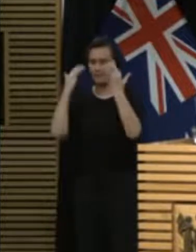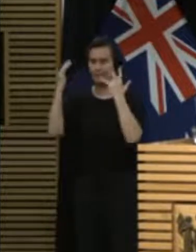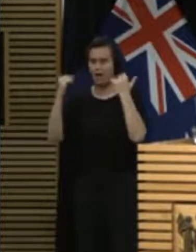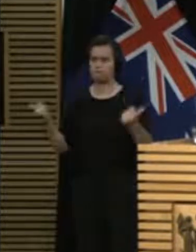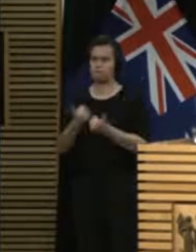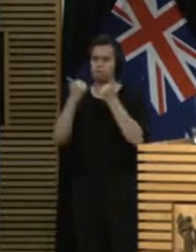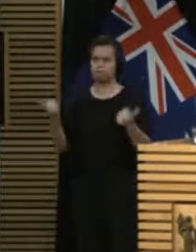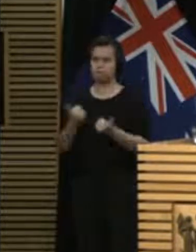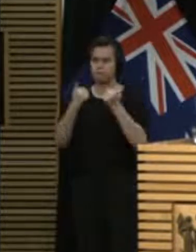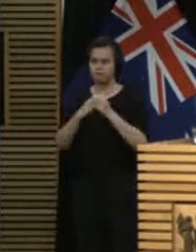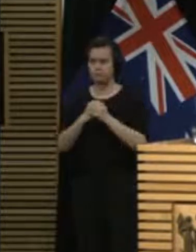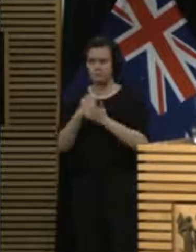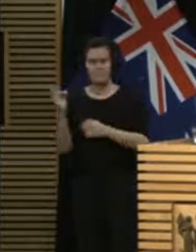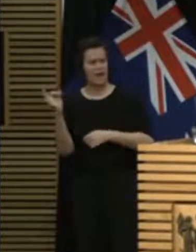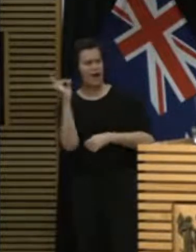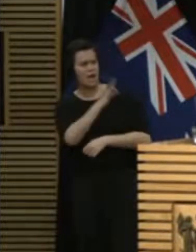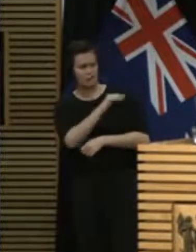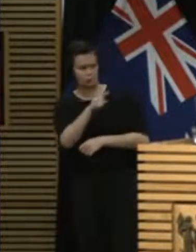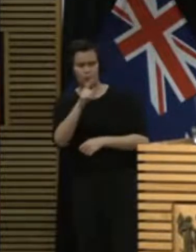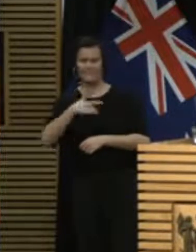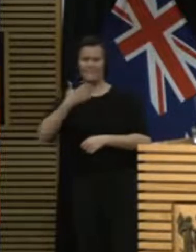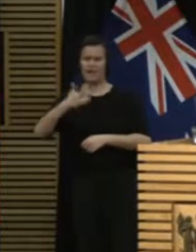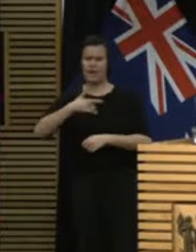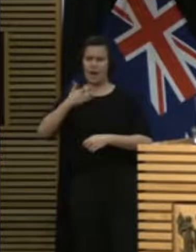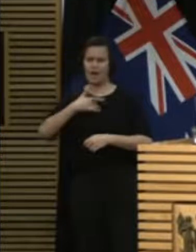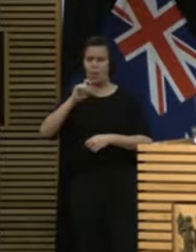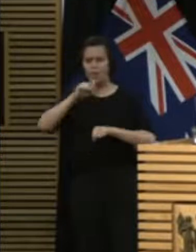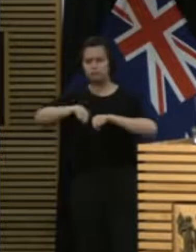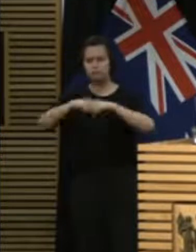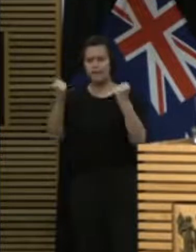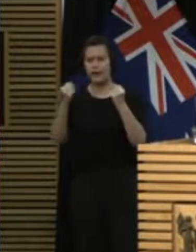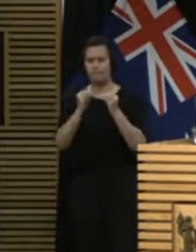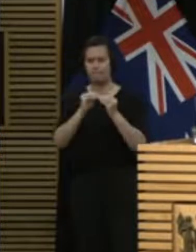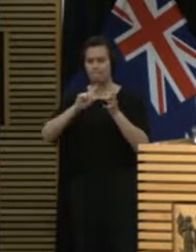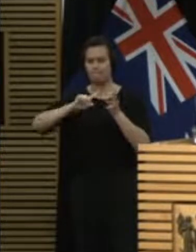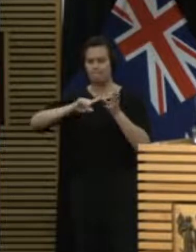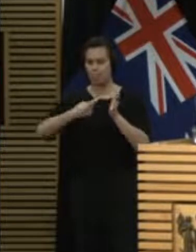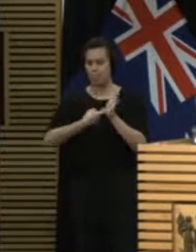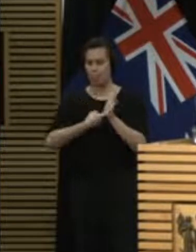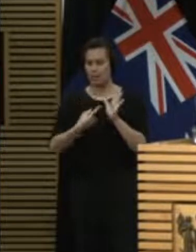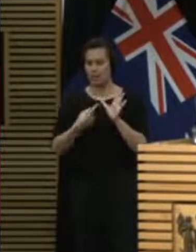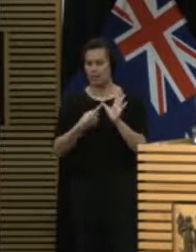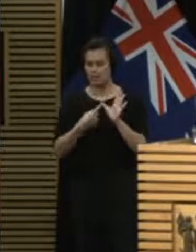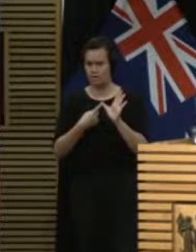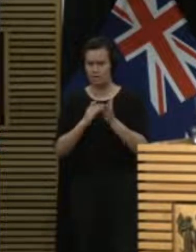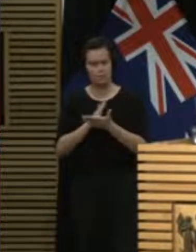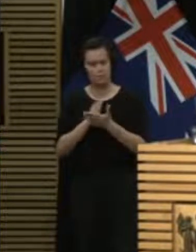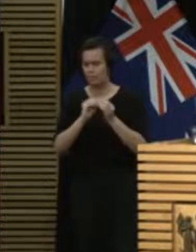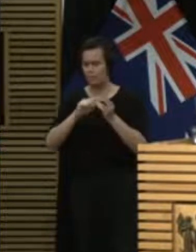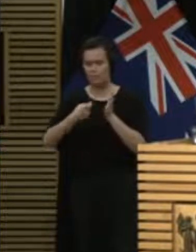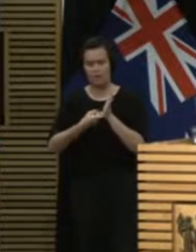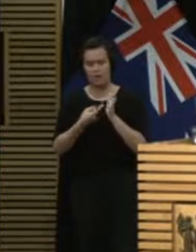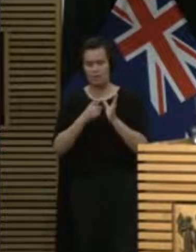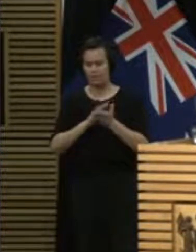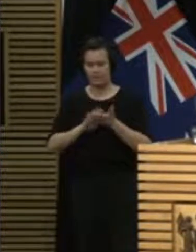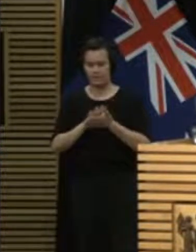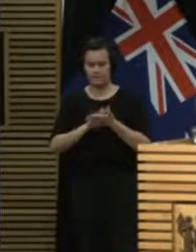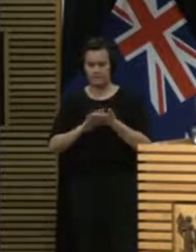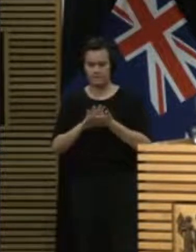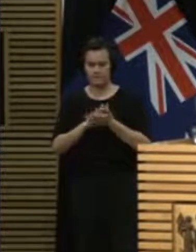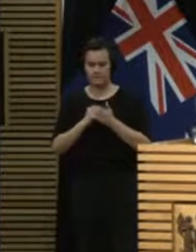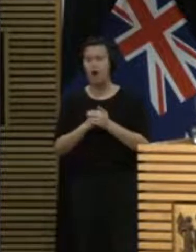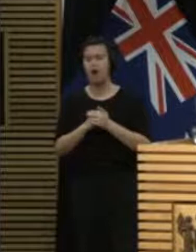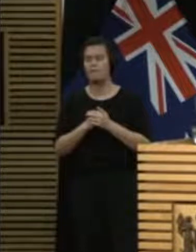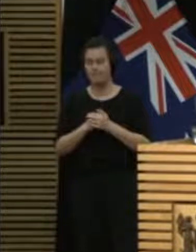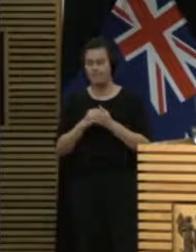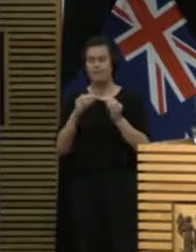that it will breach 405 long term, even if you might decide as a group of ministers, if you're allowed to, that that's worth it, that it is likely to breach the Bill of